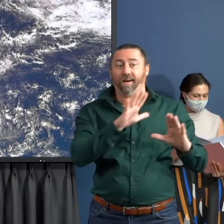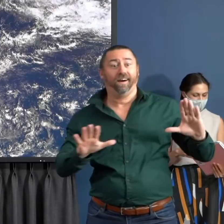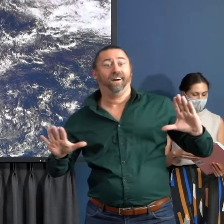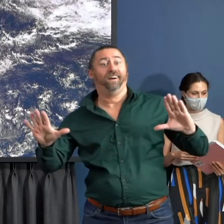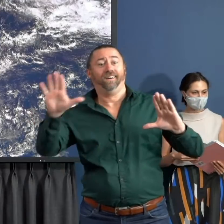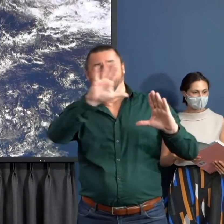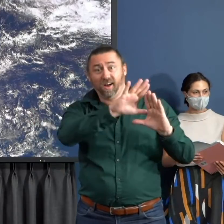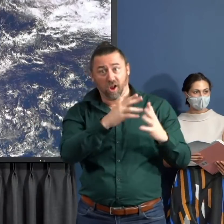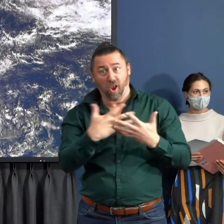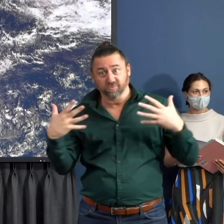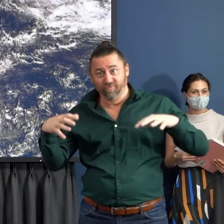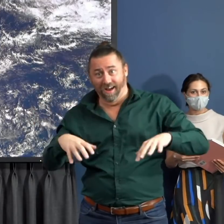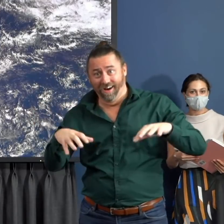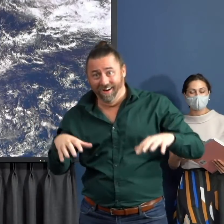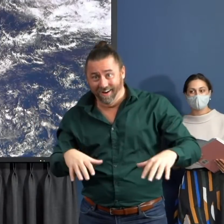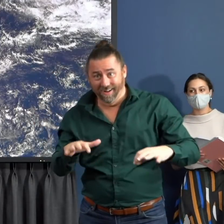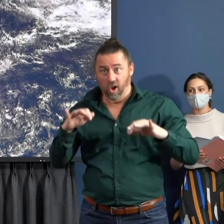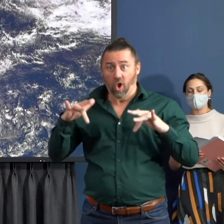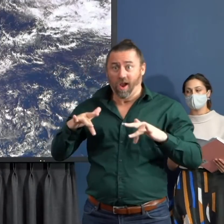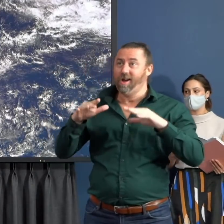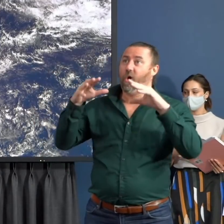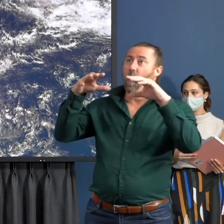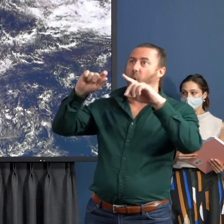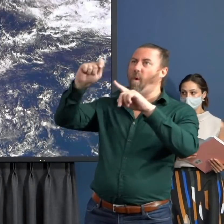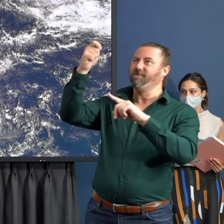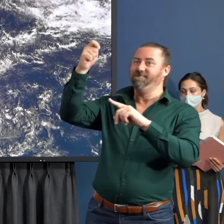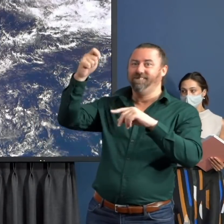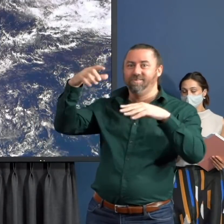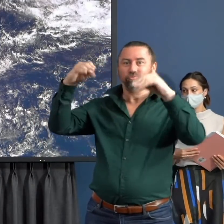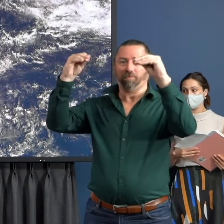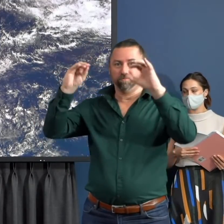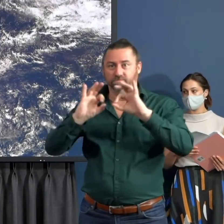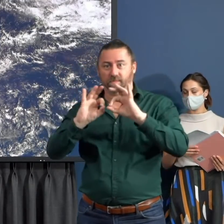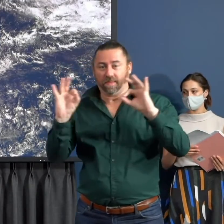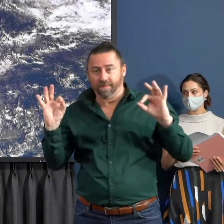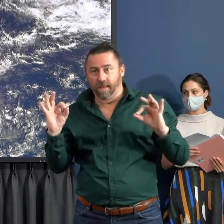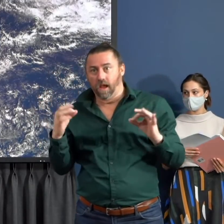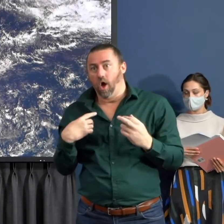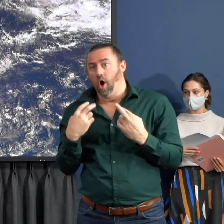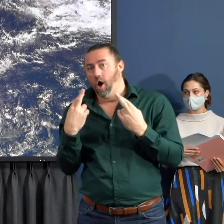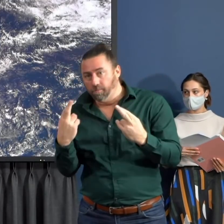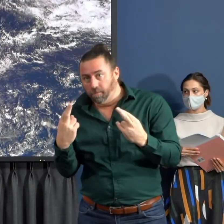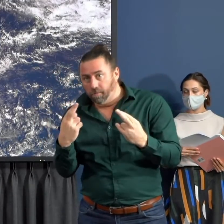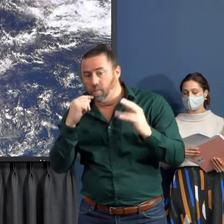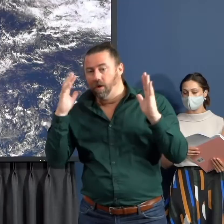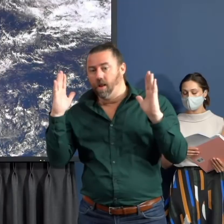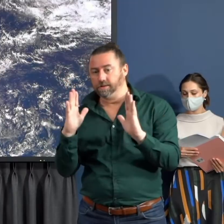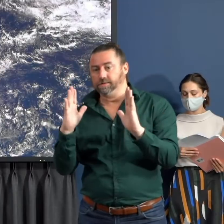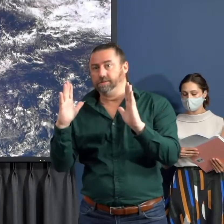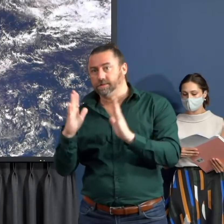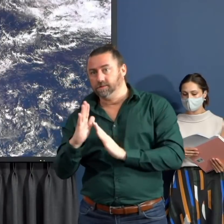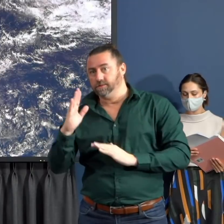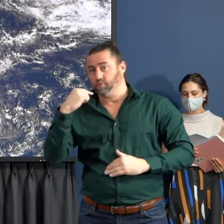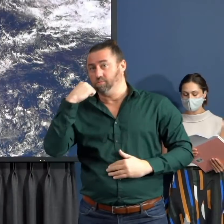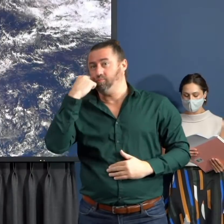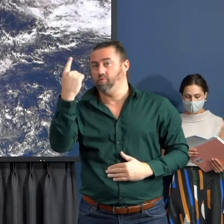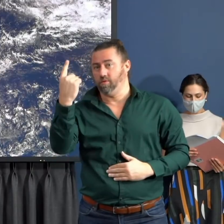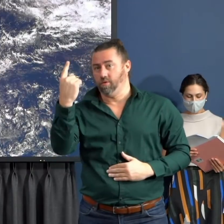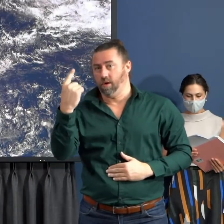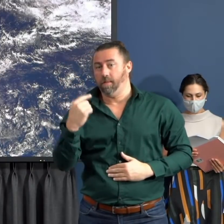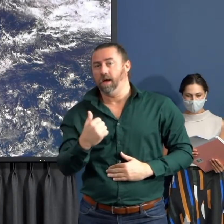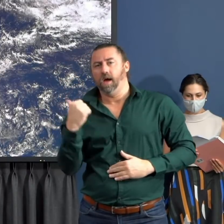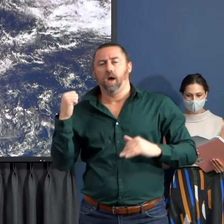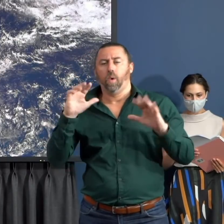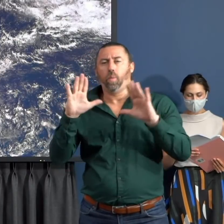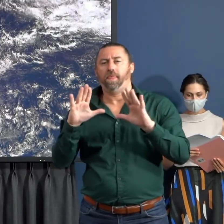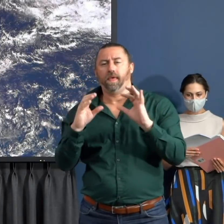It is non-stop. We do expect it to be easing into Monday, but the Bureau will update you